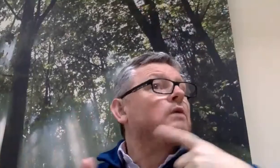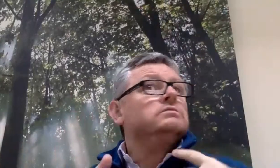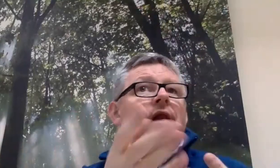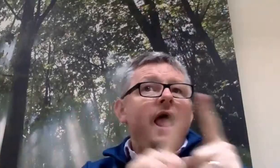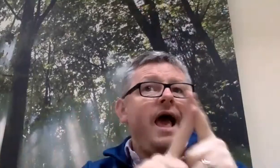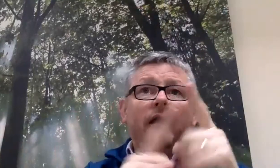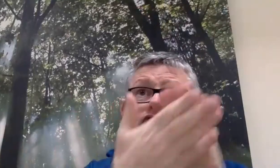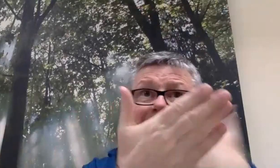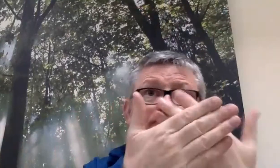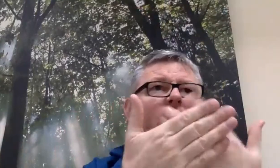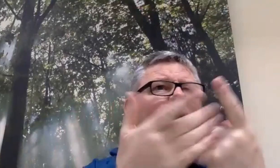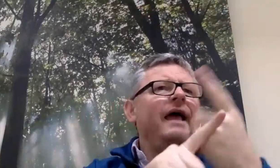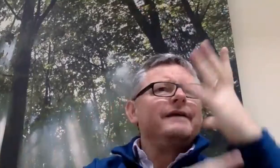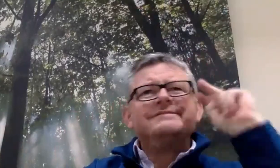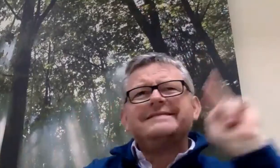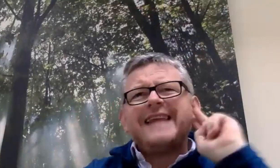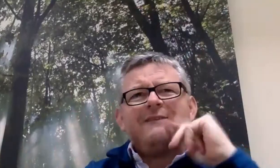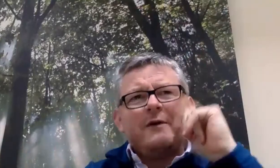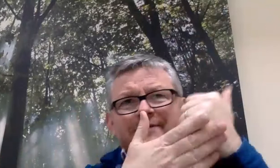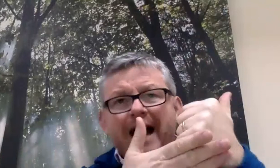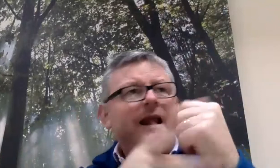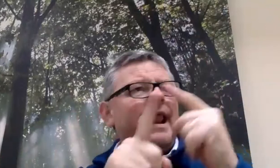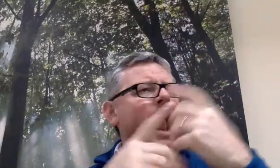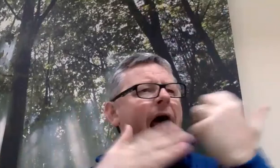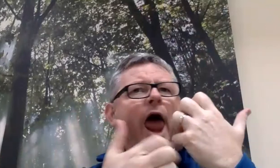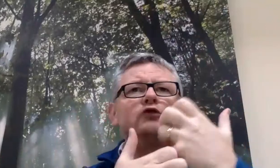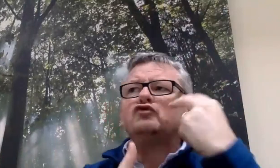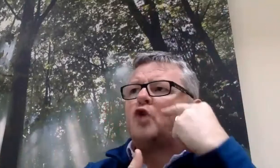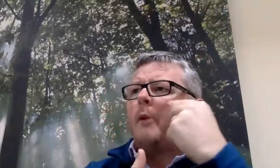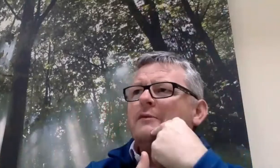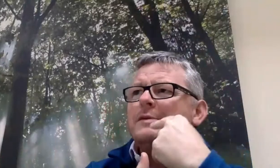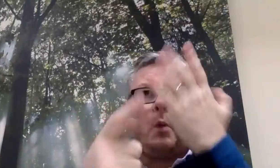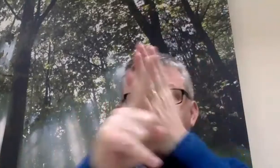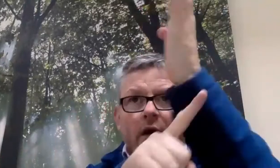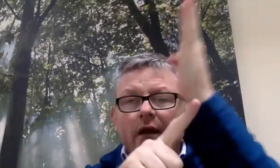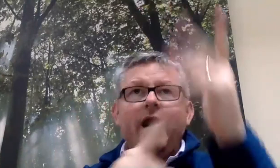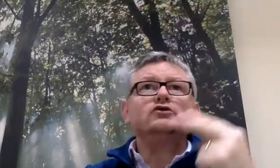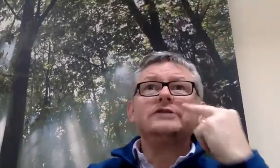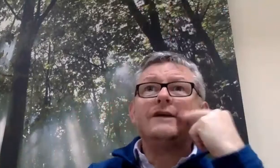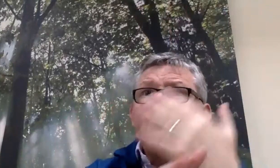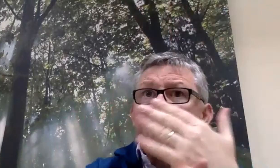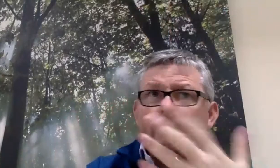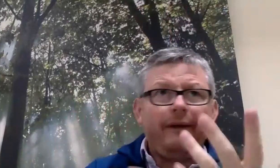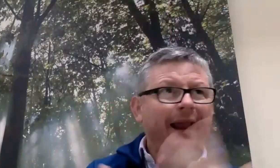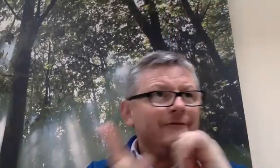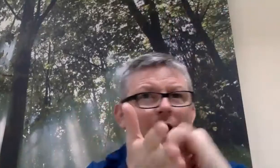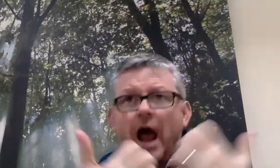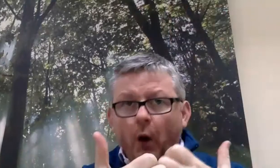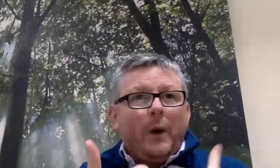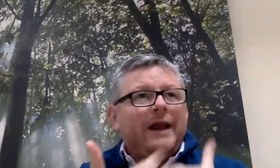Without wanting to kind of blow our own trumpet, in terms of the quality of technology that we have and our access to technology, we're kind of market